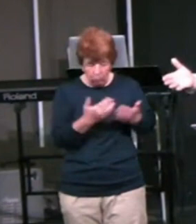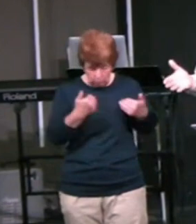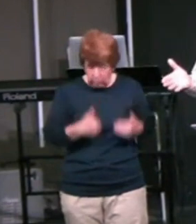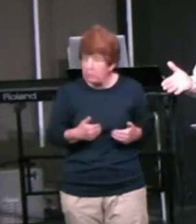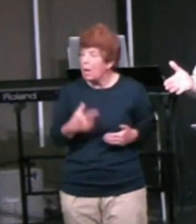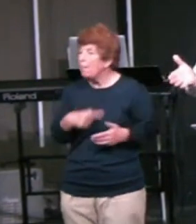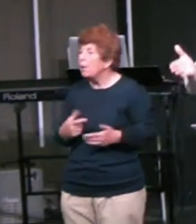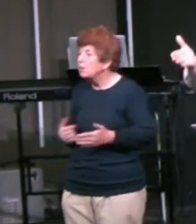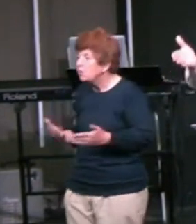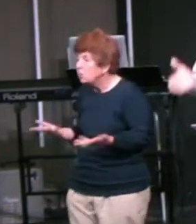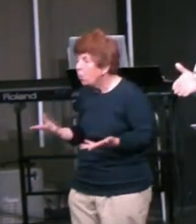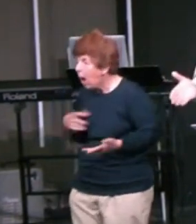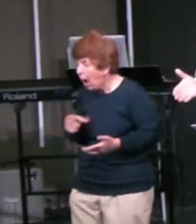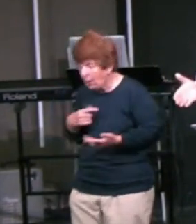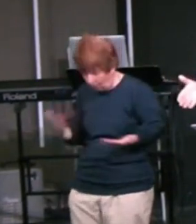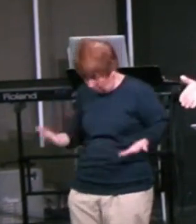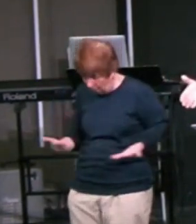we come into this world with nothing.